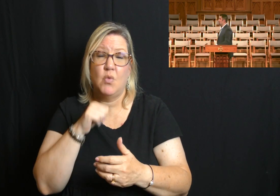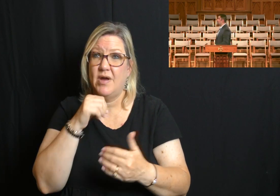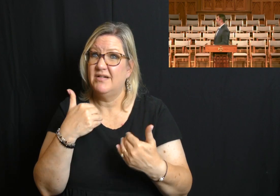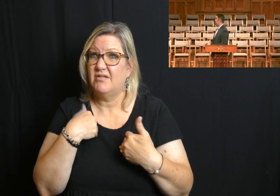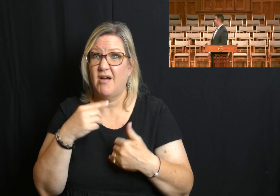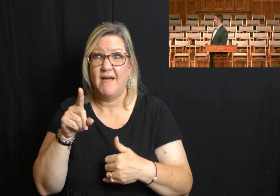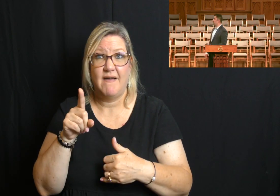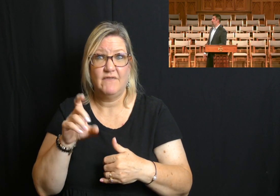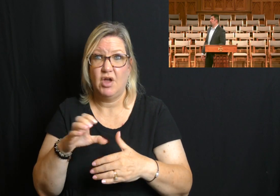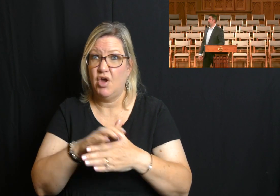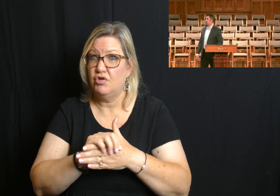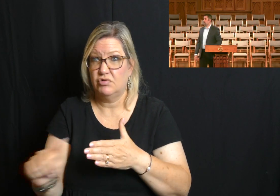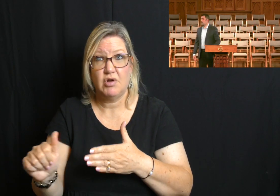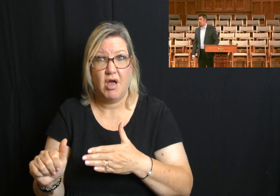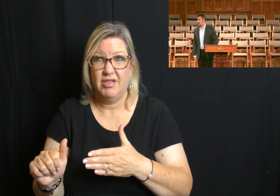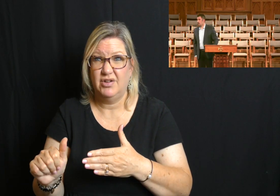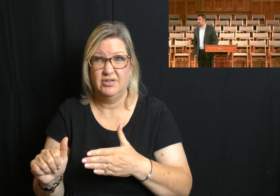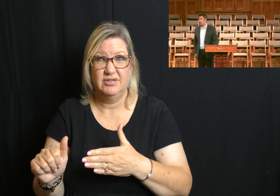I know, I don't.